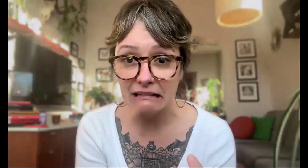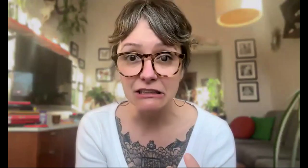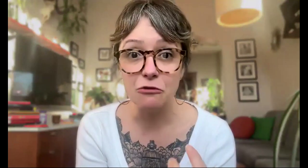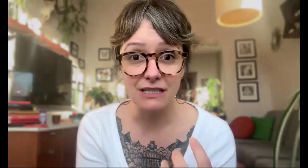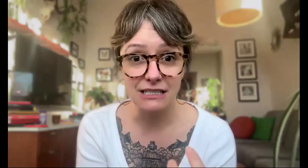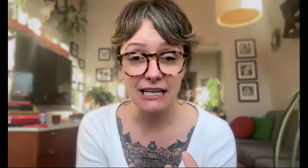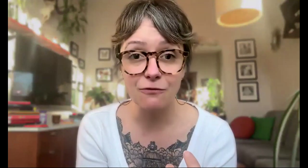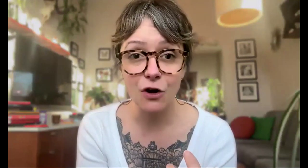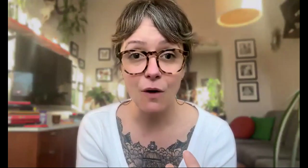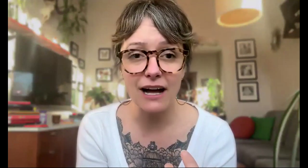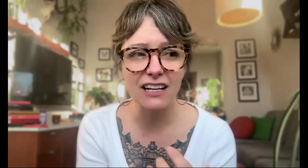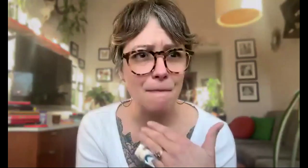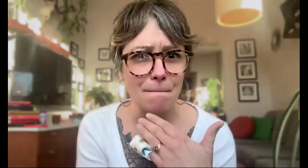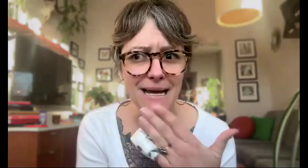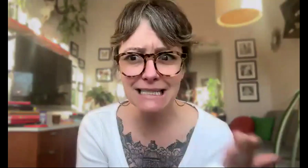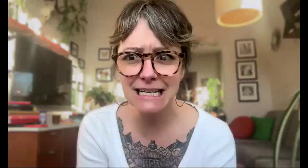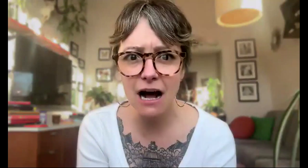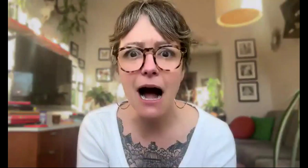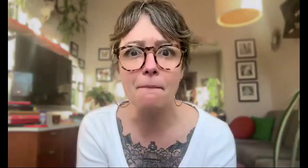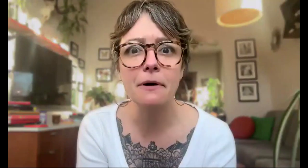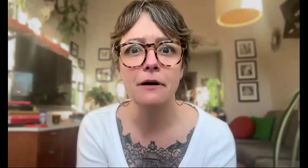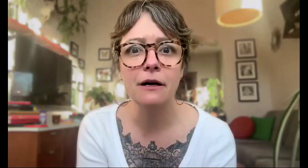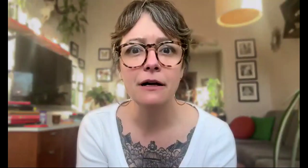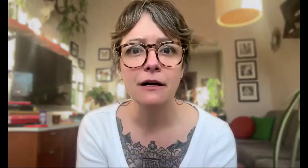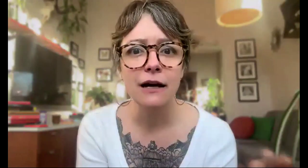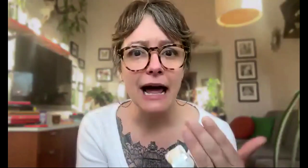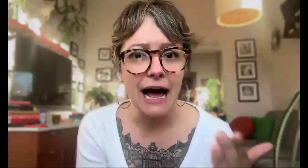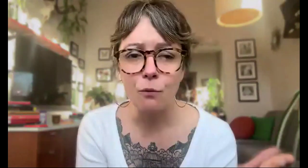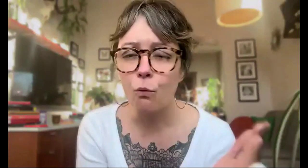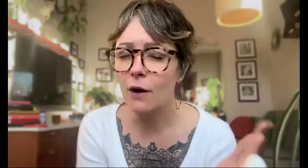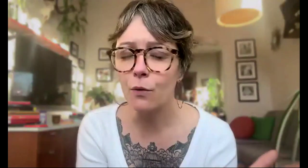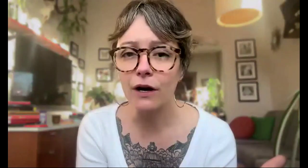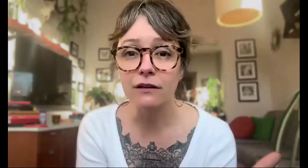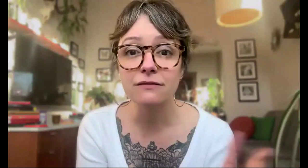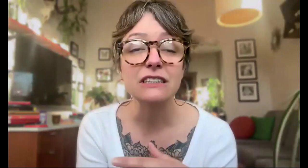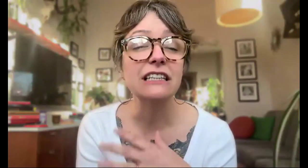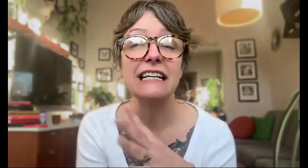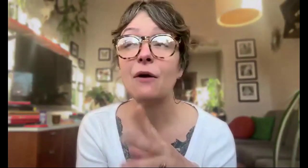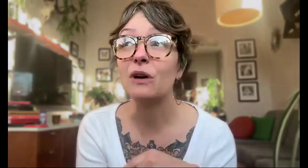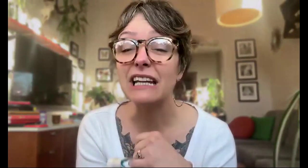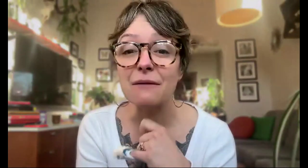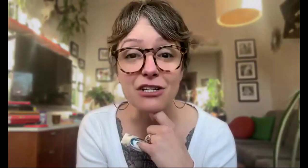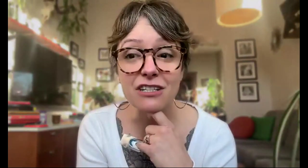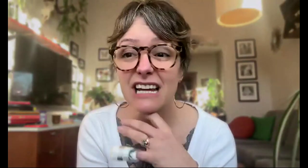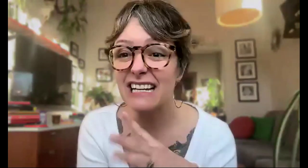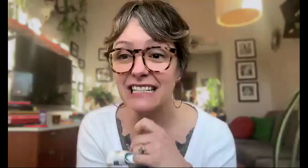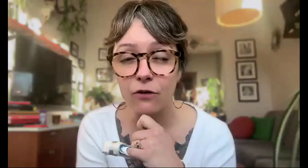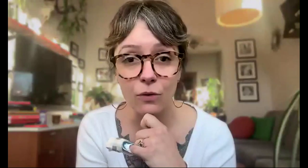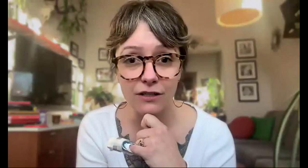again, you've been singing it for a while, mix it up. Add one word, you get really ambitious, add several